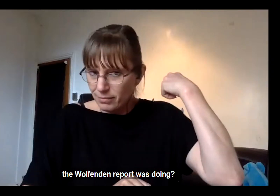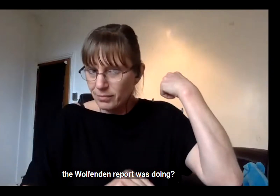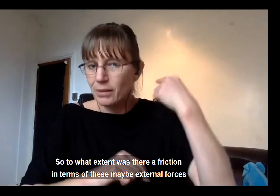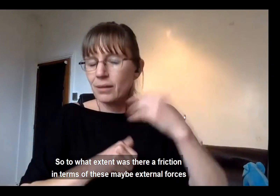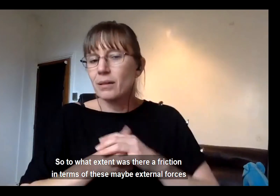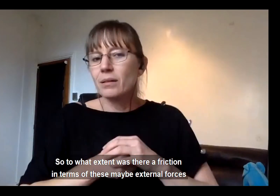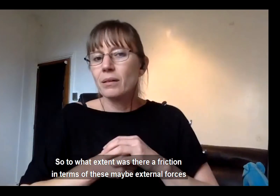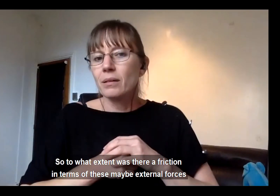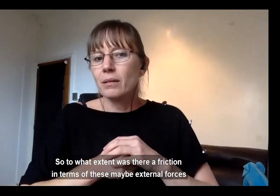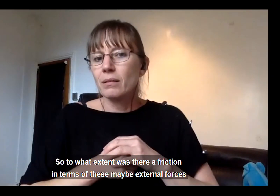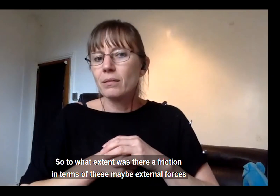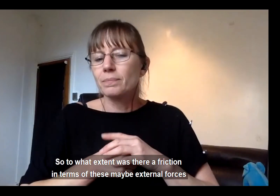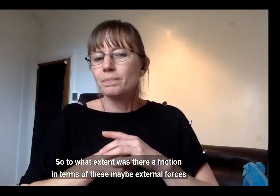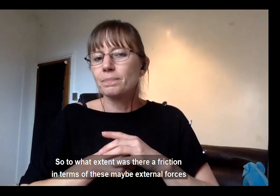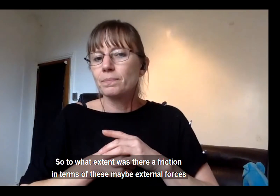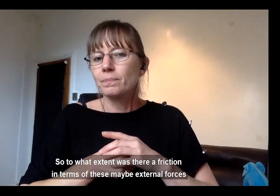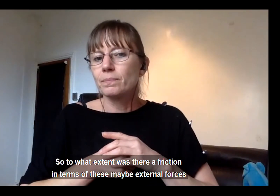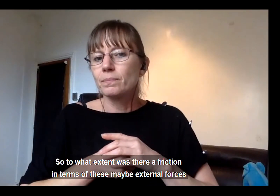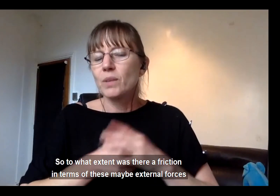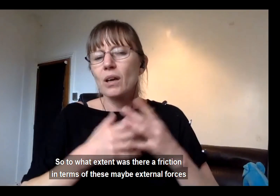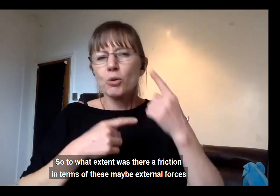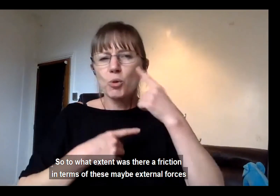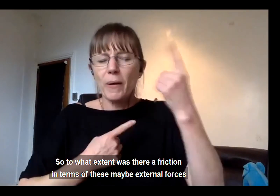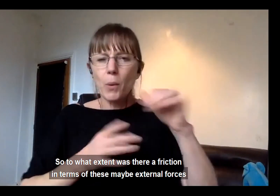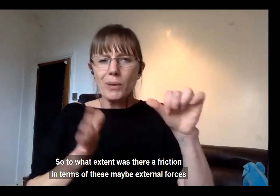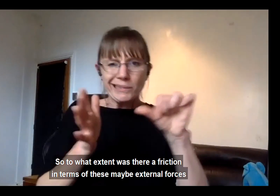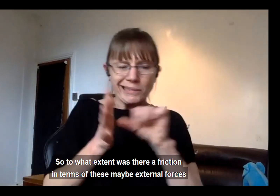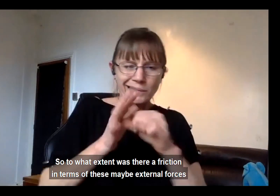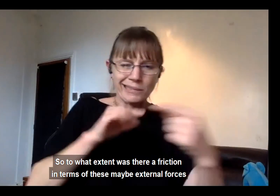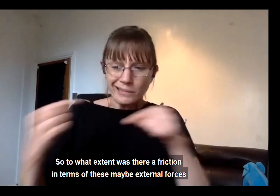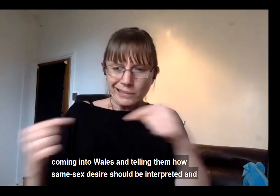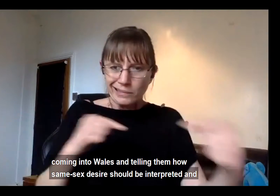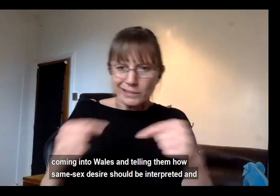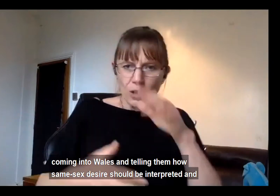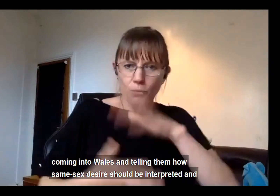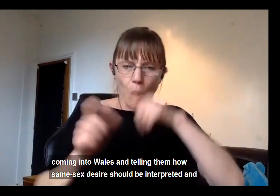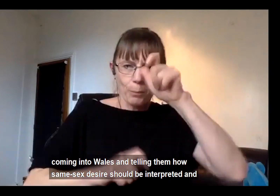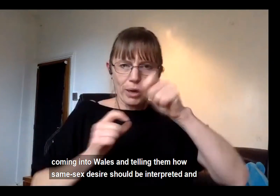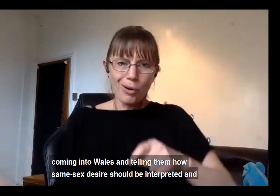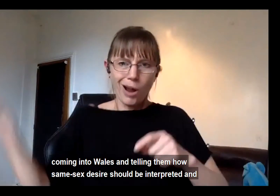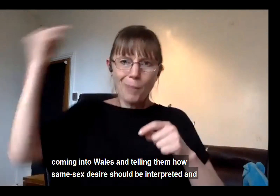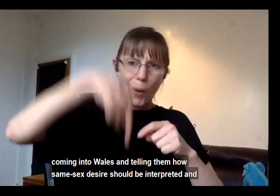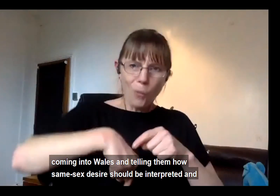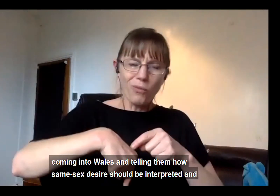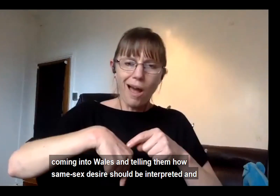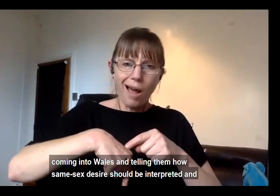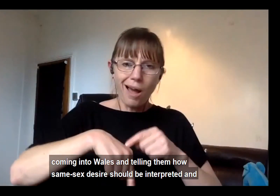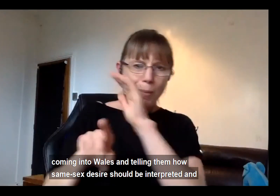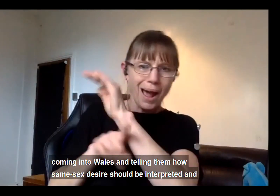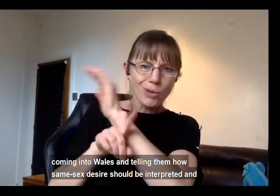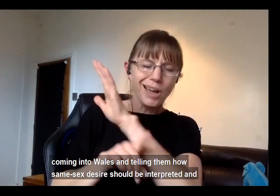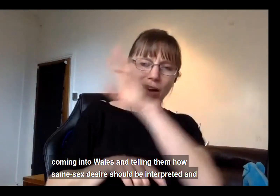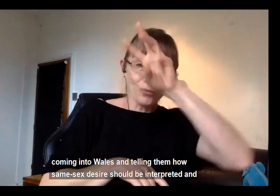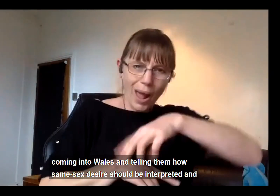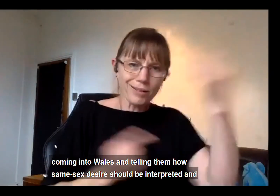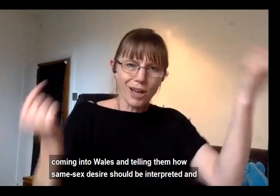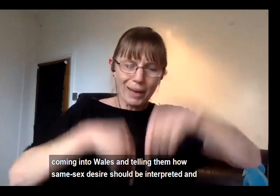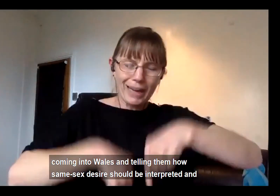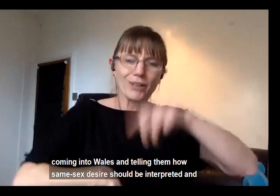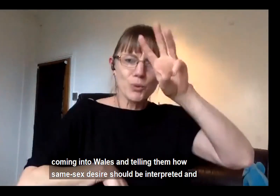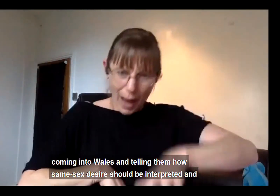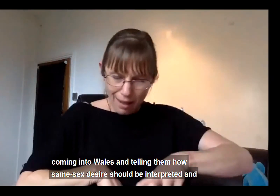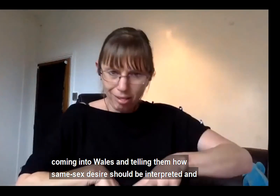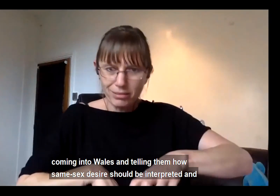doing. So to what extent was there a friction in terms of these maybe external forces coming into